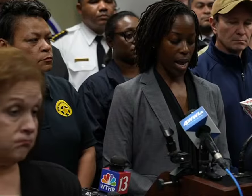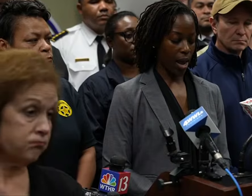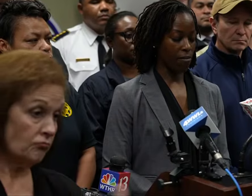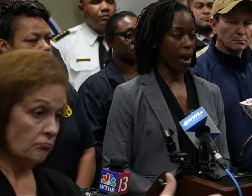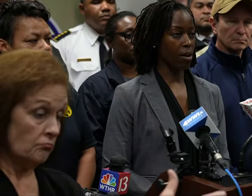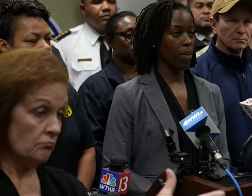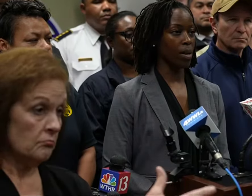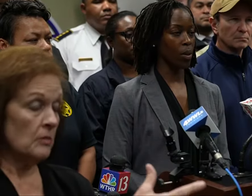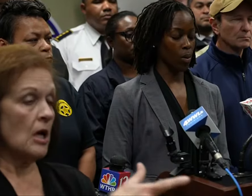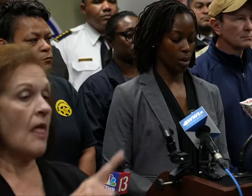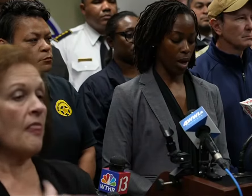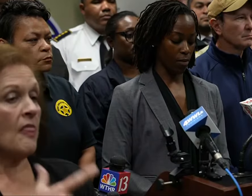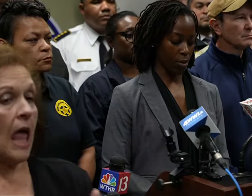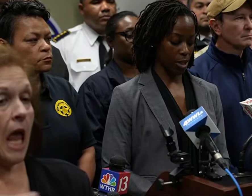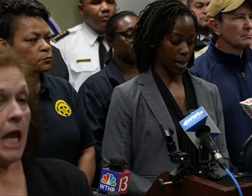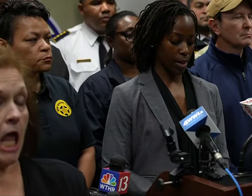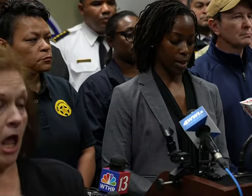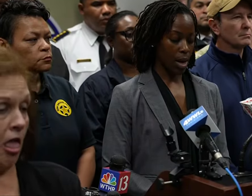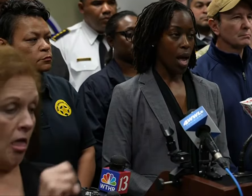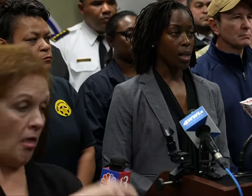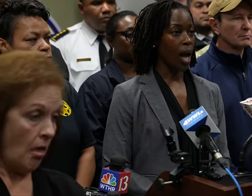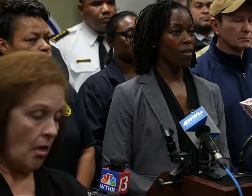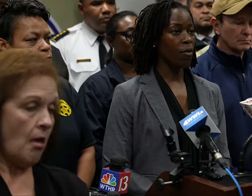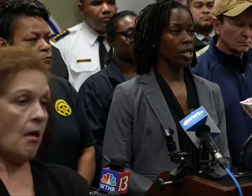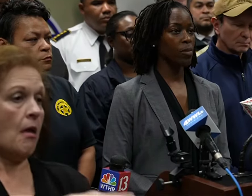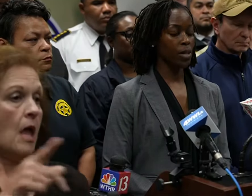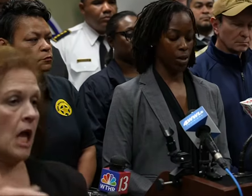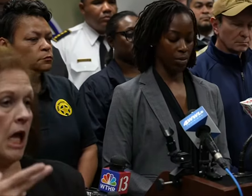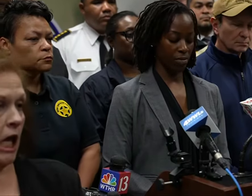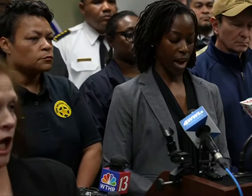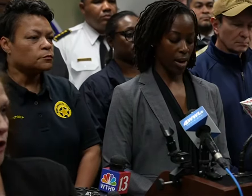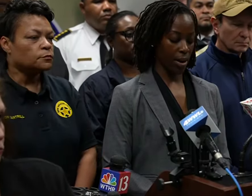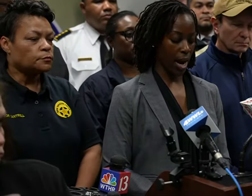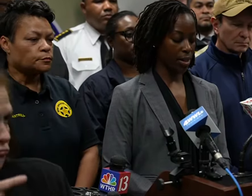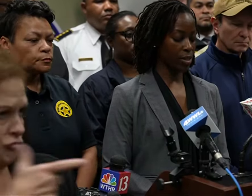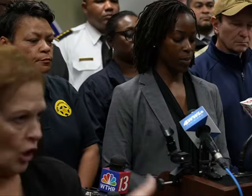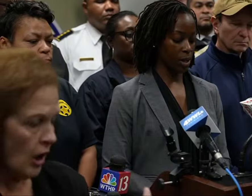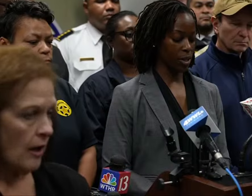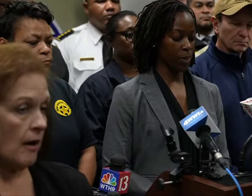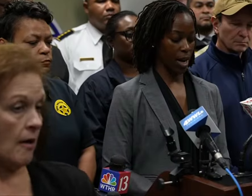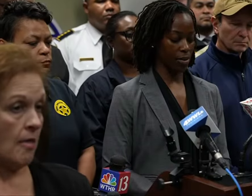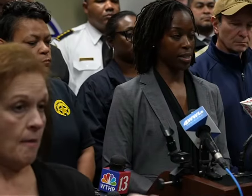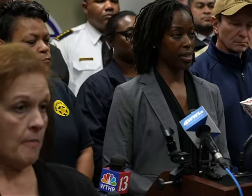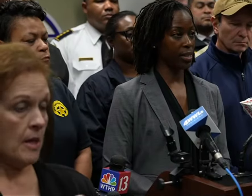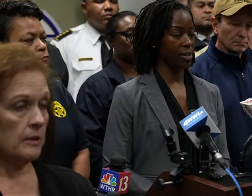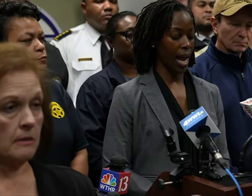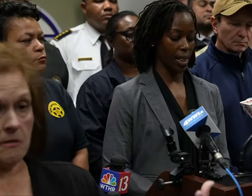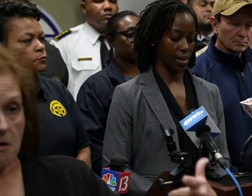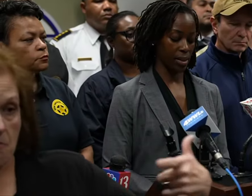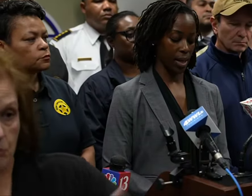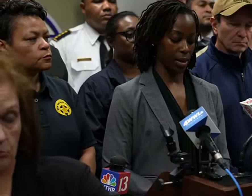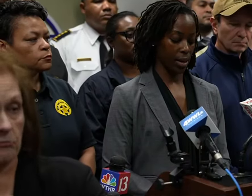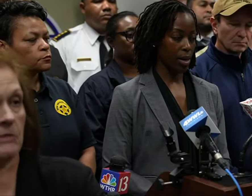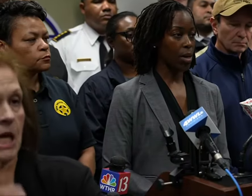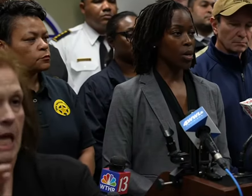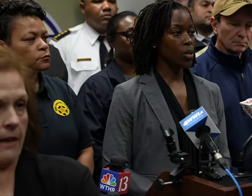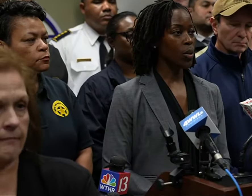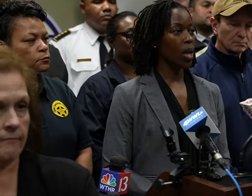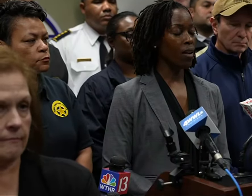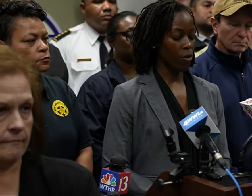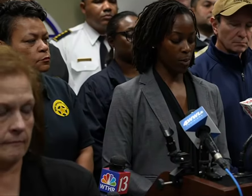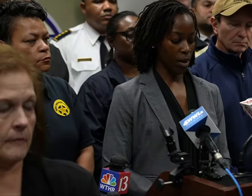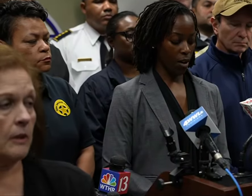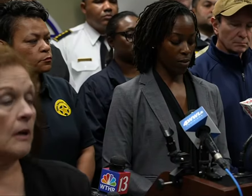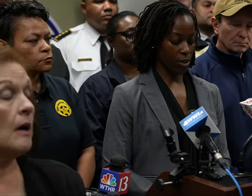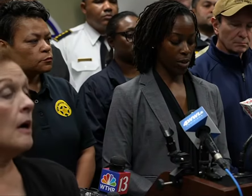vehicle and fired upon local law enforcement. Law enforcement returned fire and the subject was pronounced deceased at the scene. 2